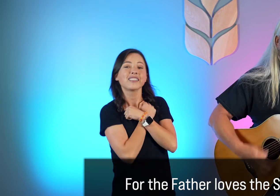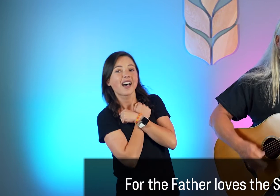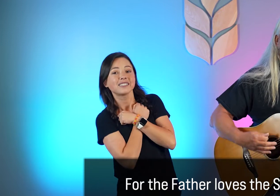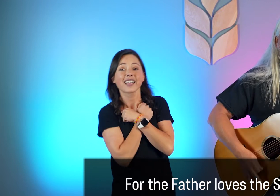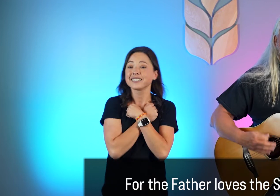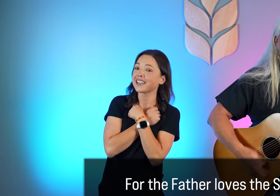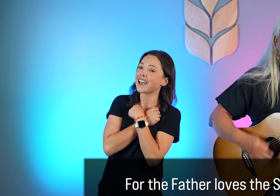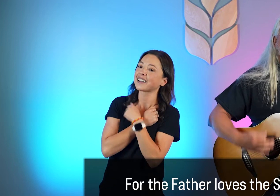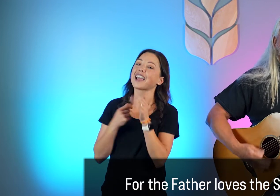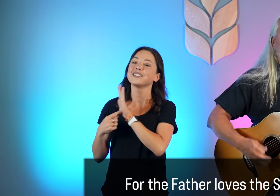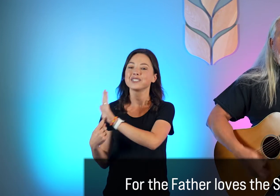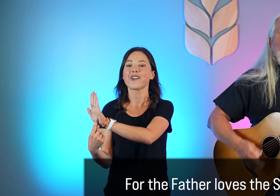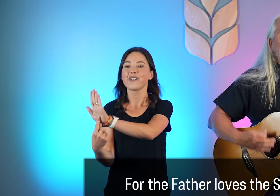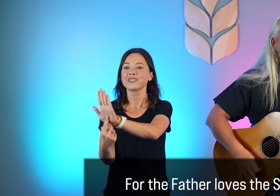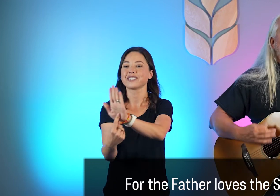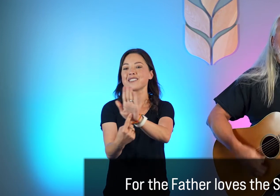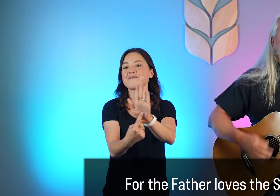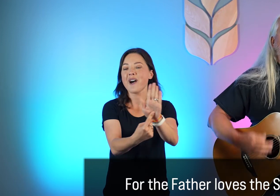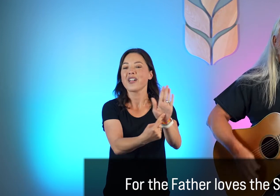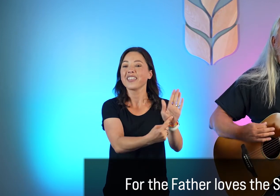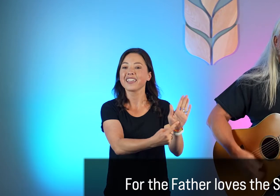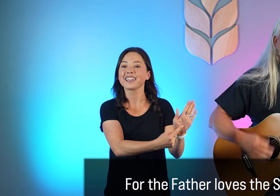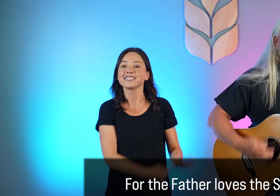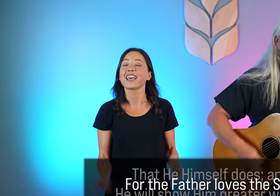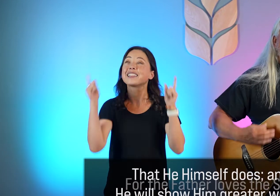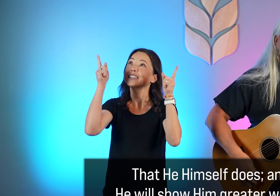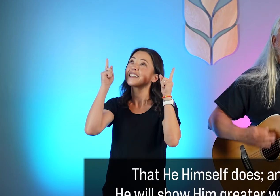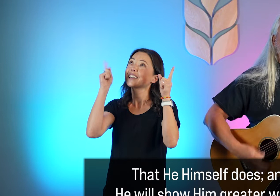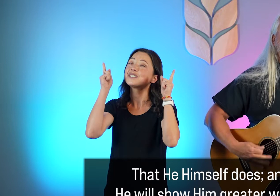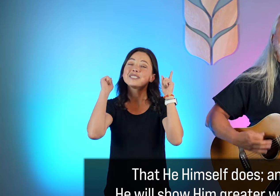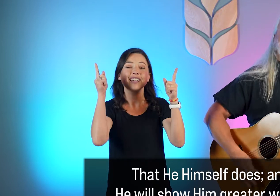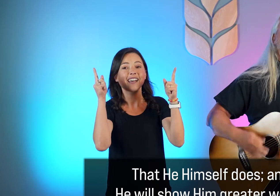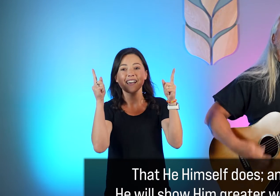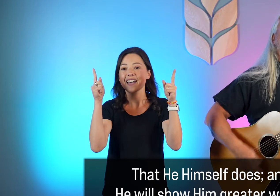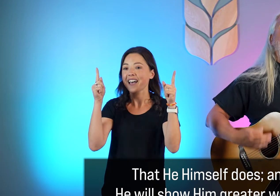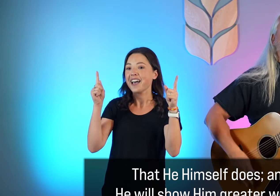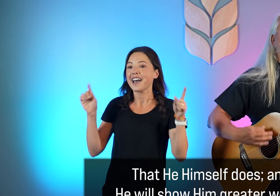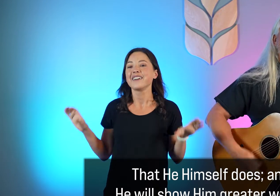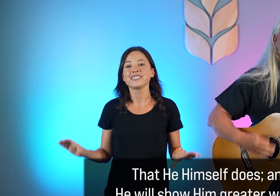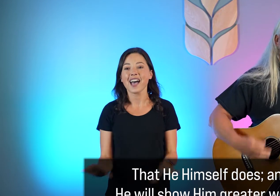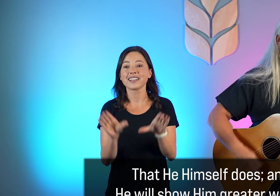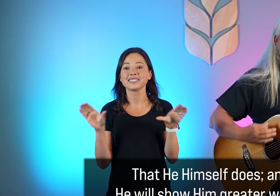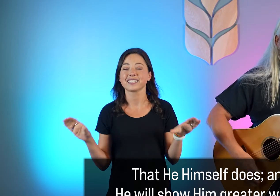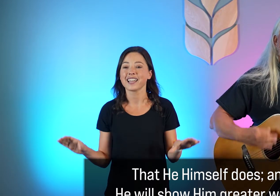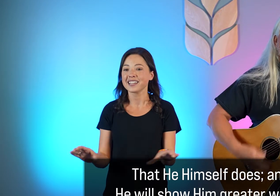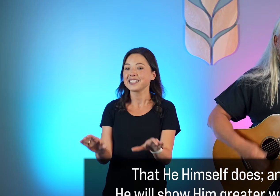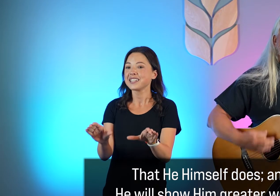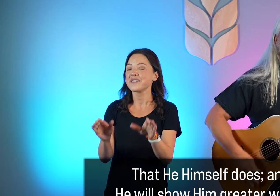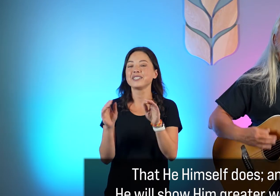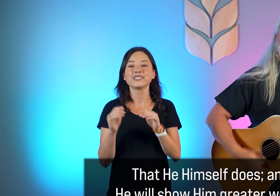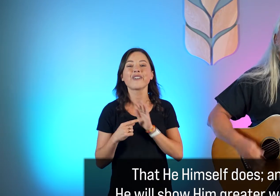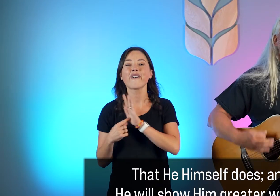Father loves the Son and shows him all things, that he himself does, and